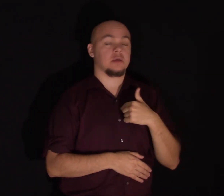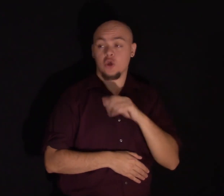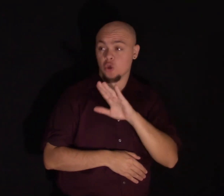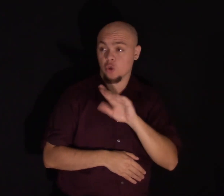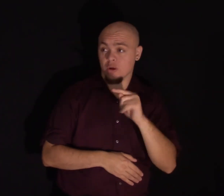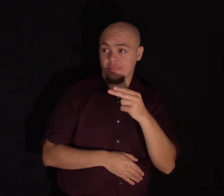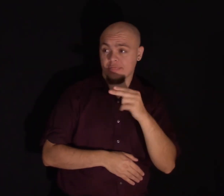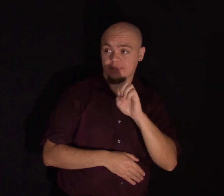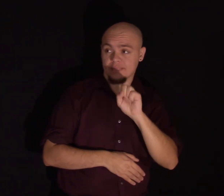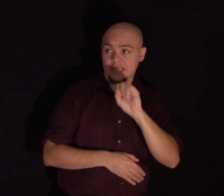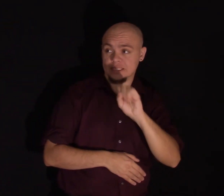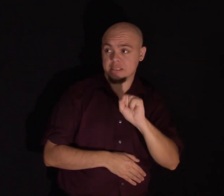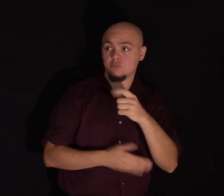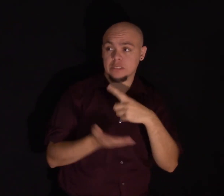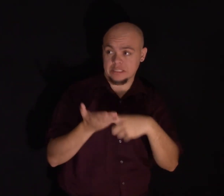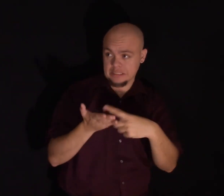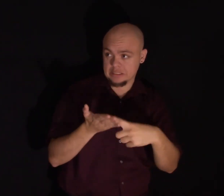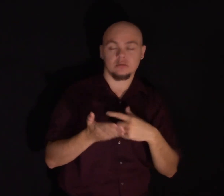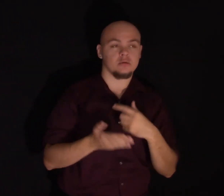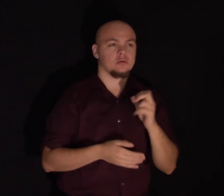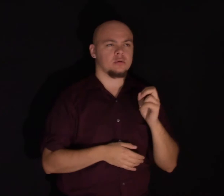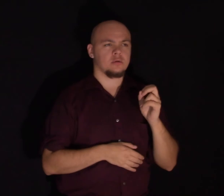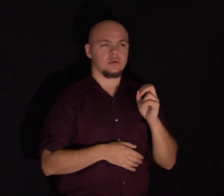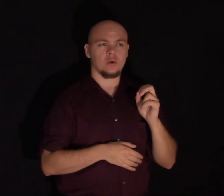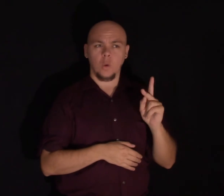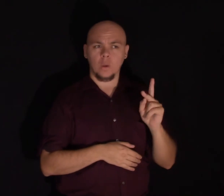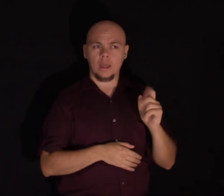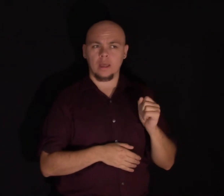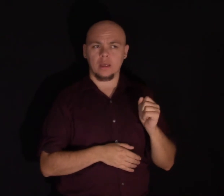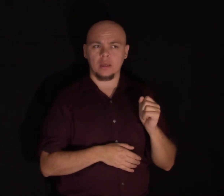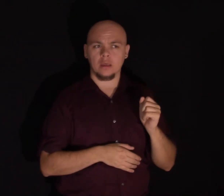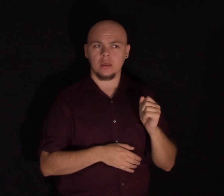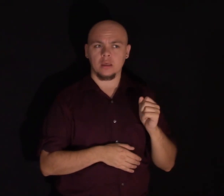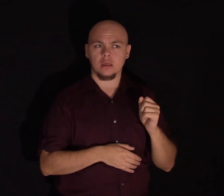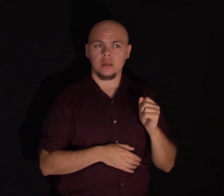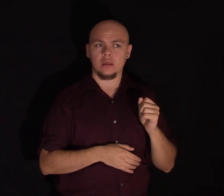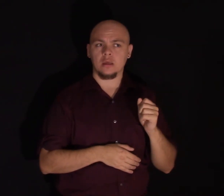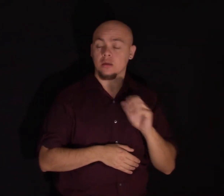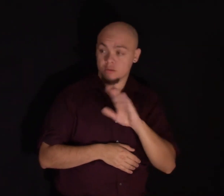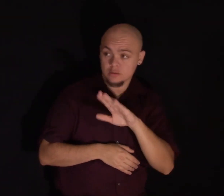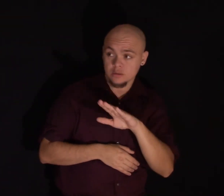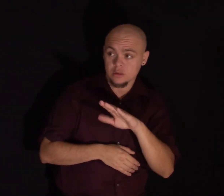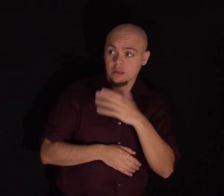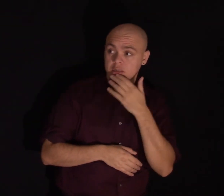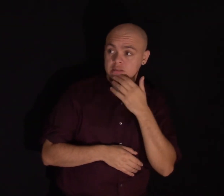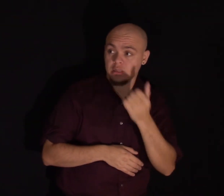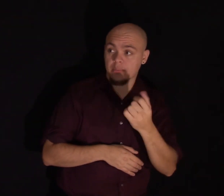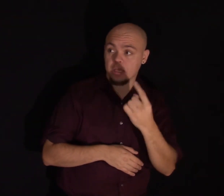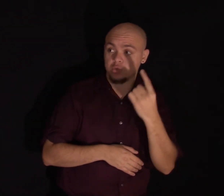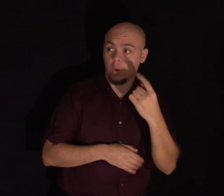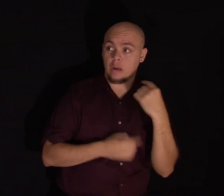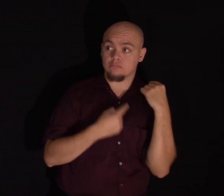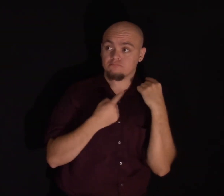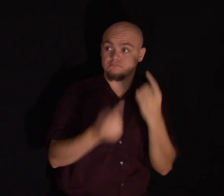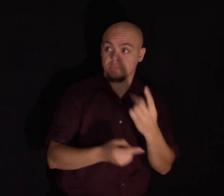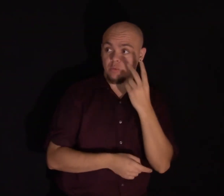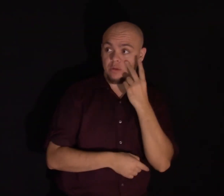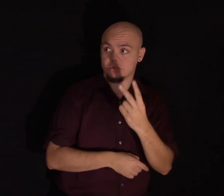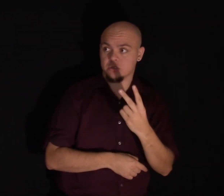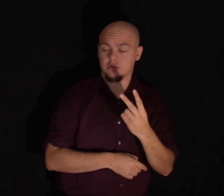thesis i say okay and they say it's the best one we've ever seen